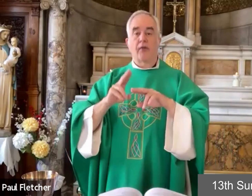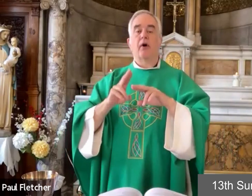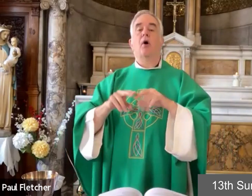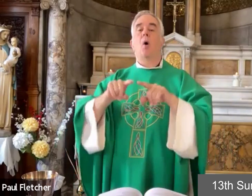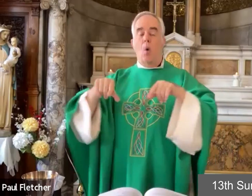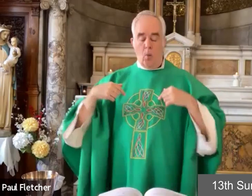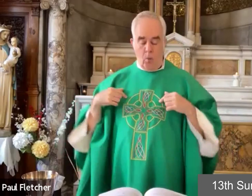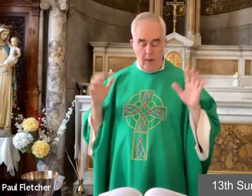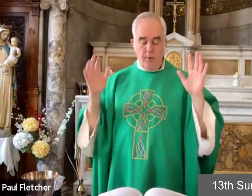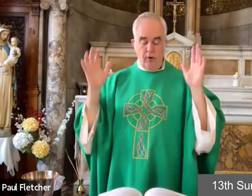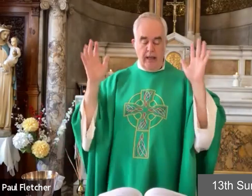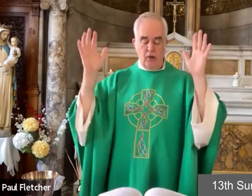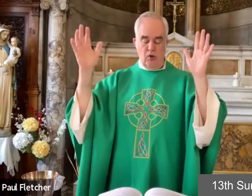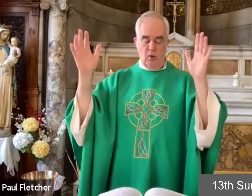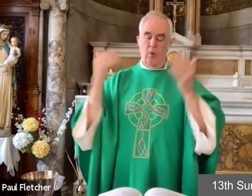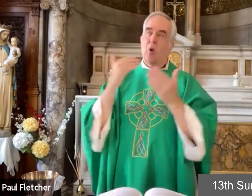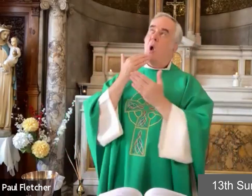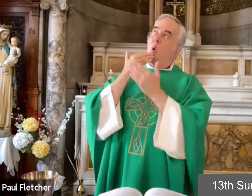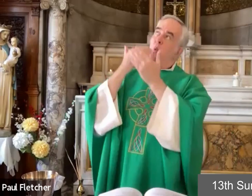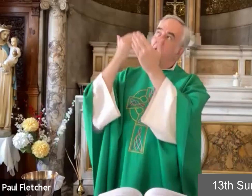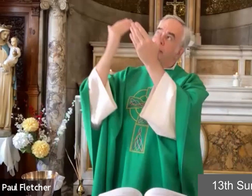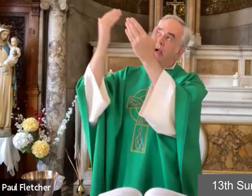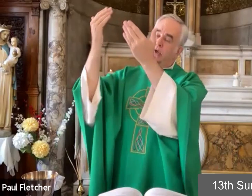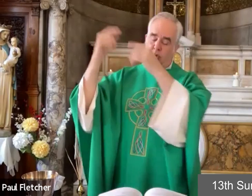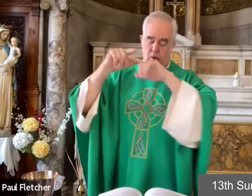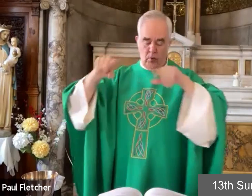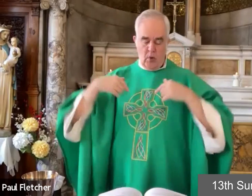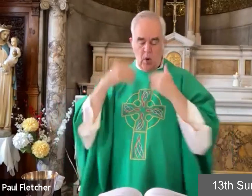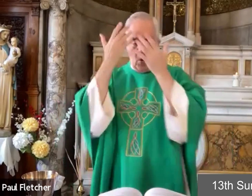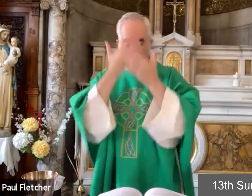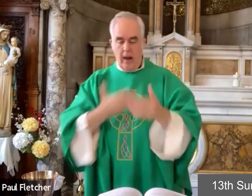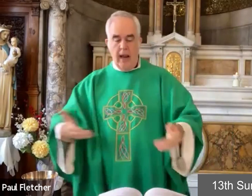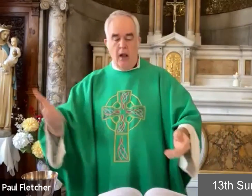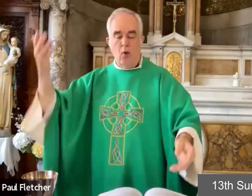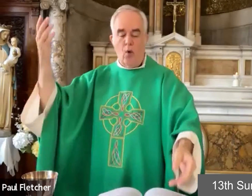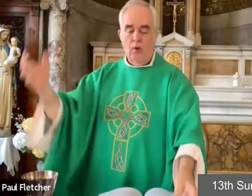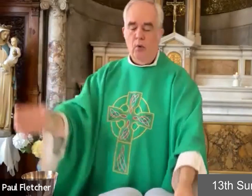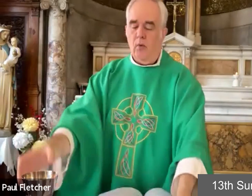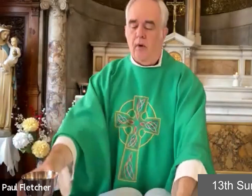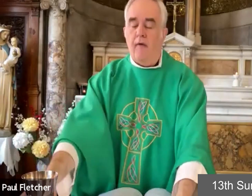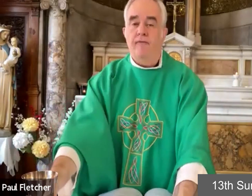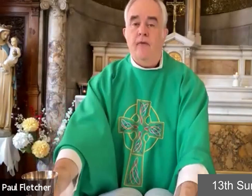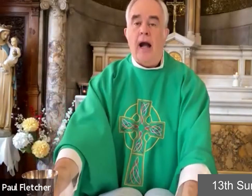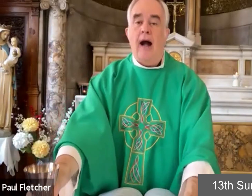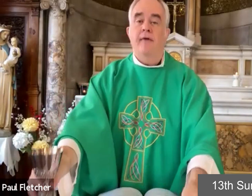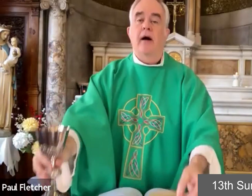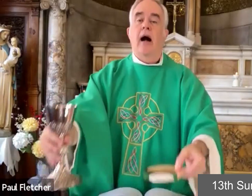Father, we praise you, we thank you, we adore forever